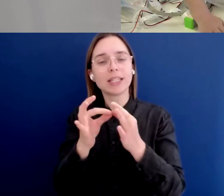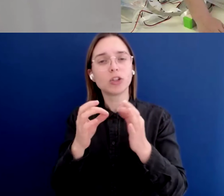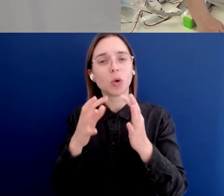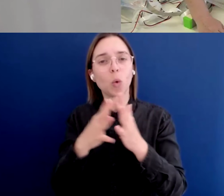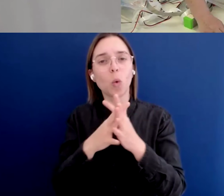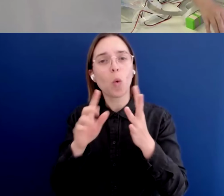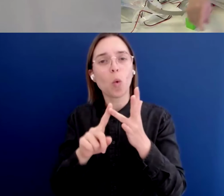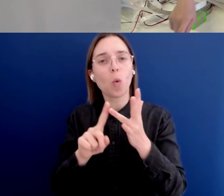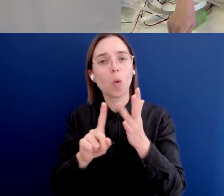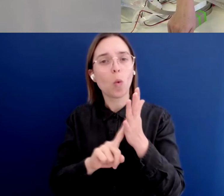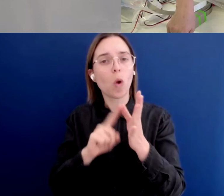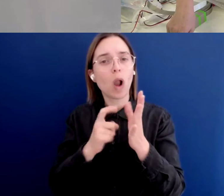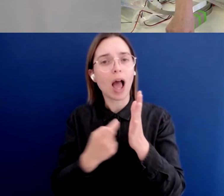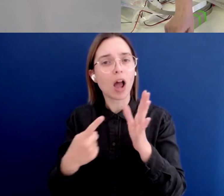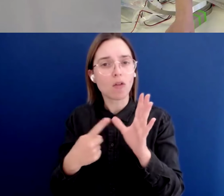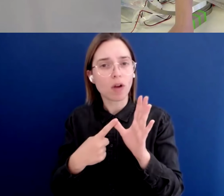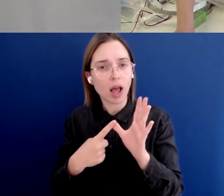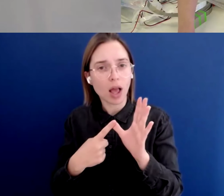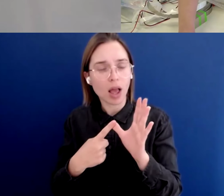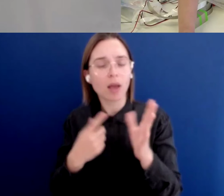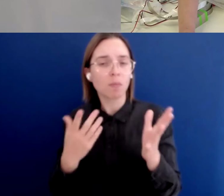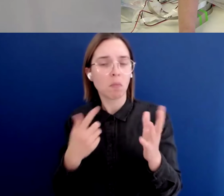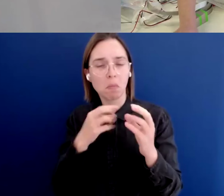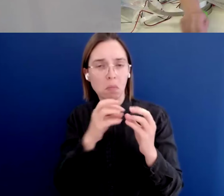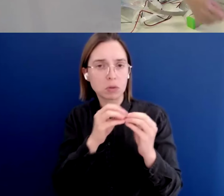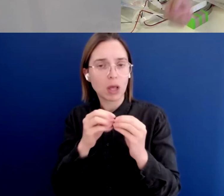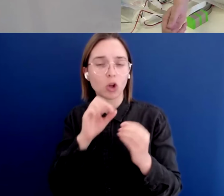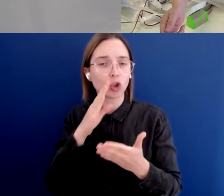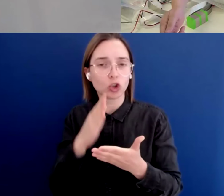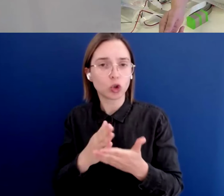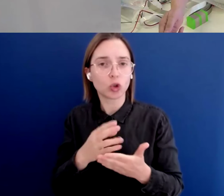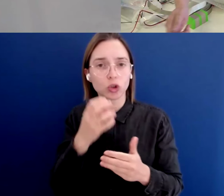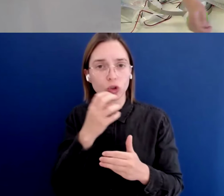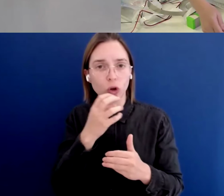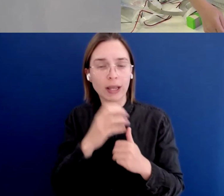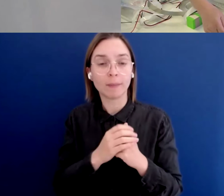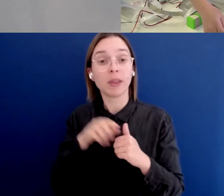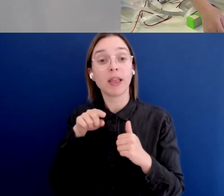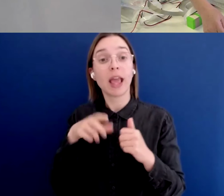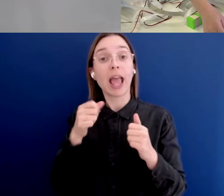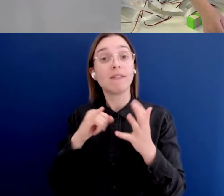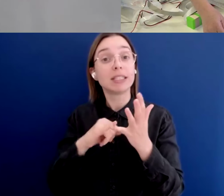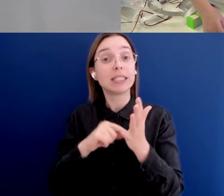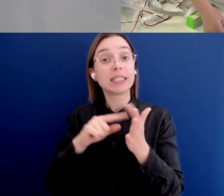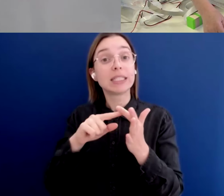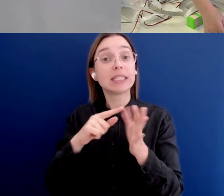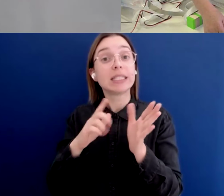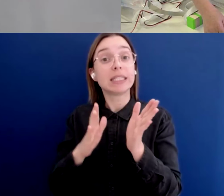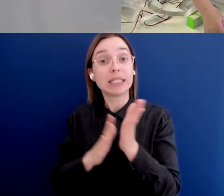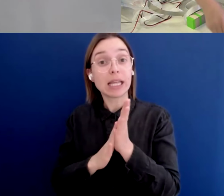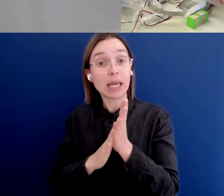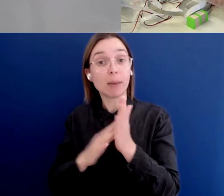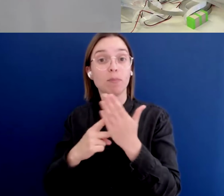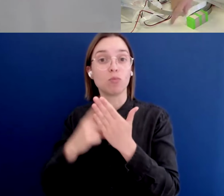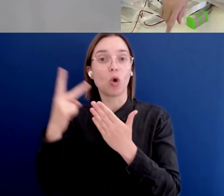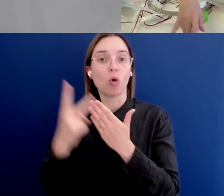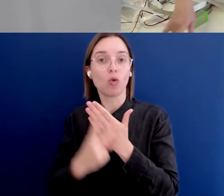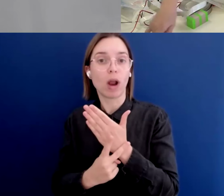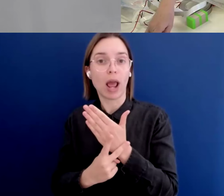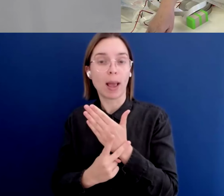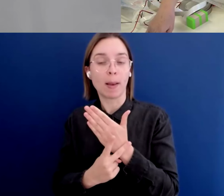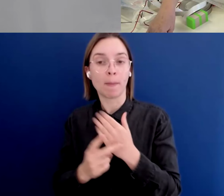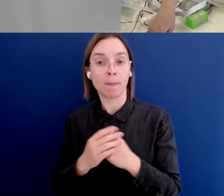STEAM program. They were actually using the TapeBlock as the switch to turn things on and off. The other